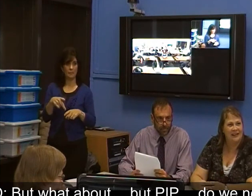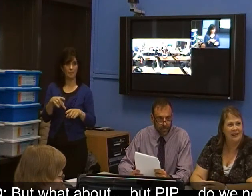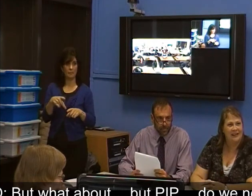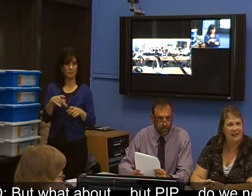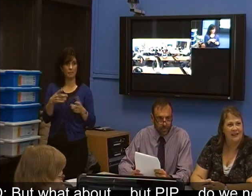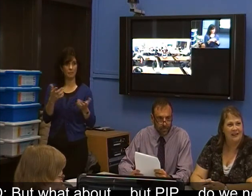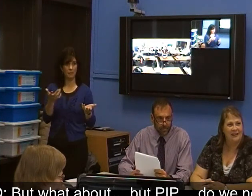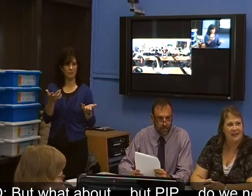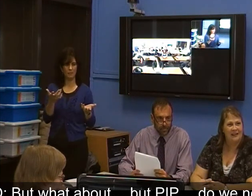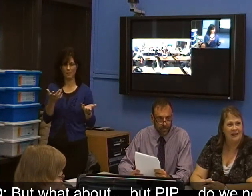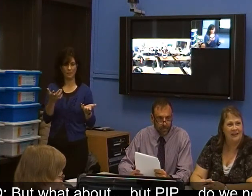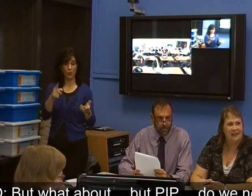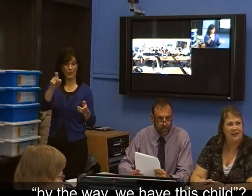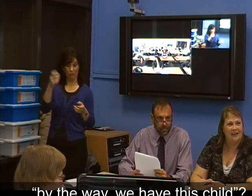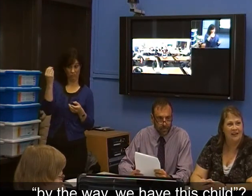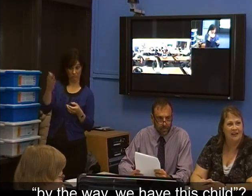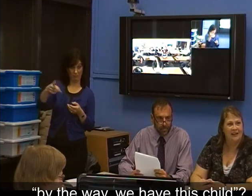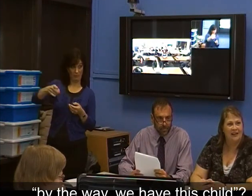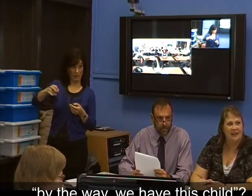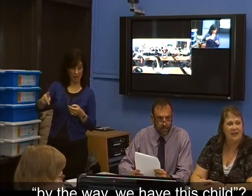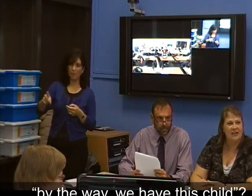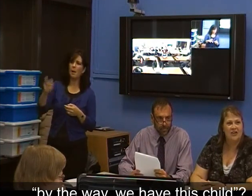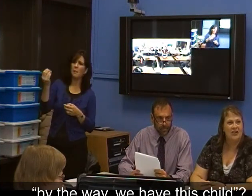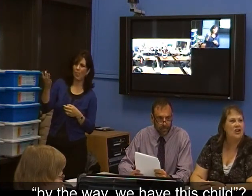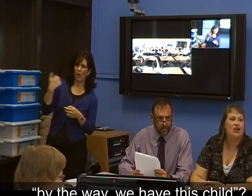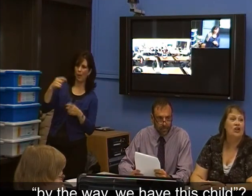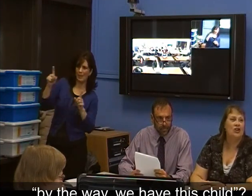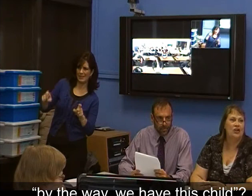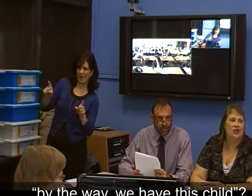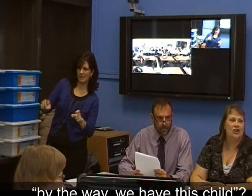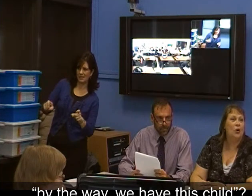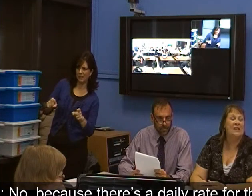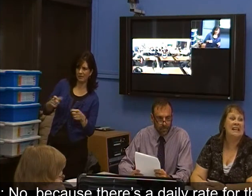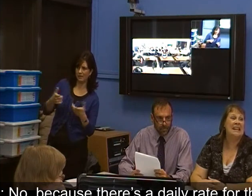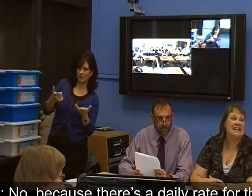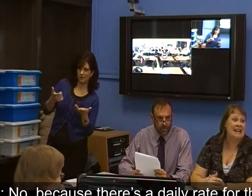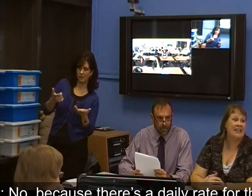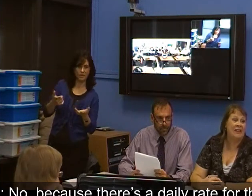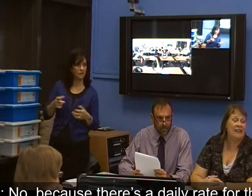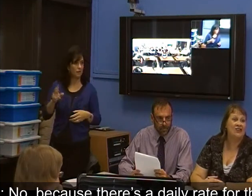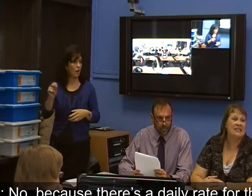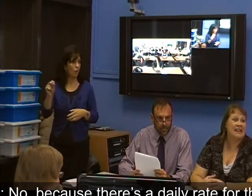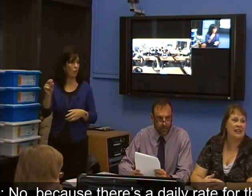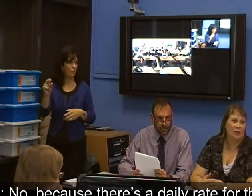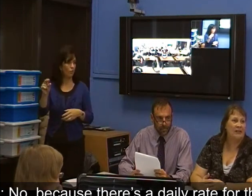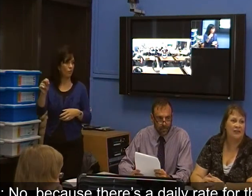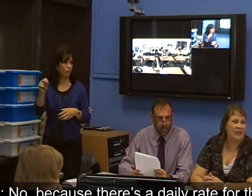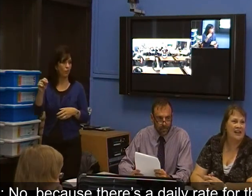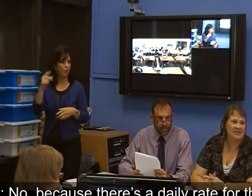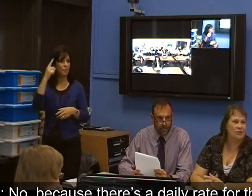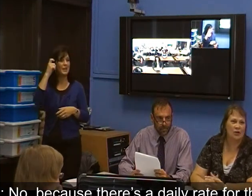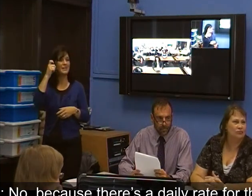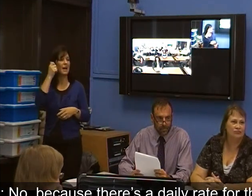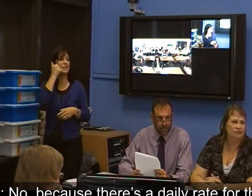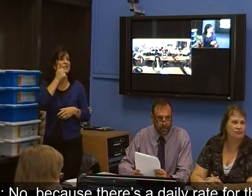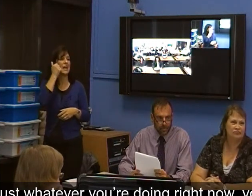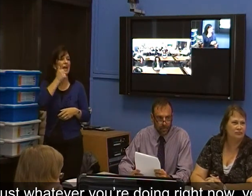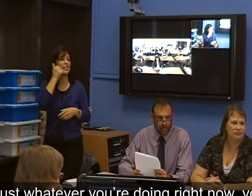do we need to tell PIP then to say, by the way, we tested Georgie? No, because they get a daily, there's a daily rate for that, so